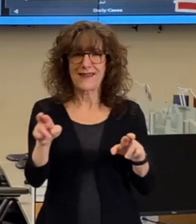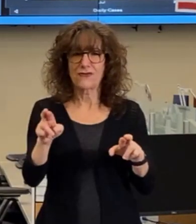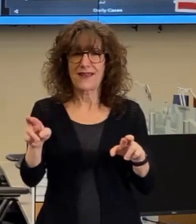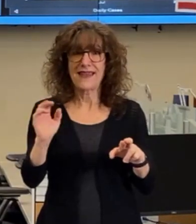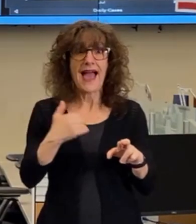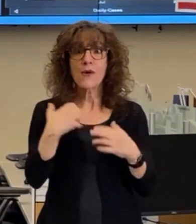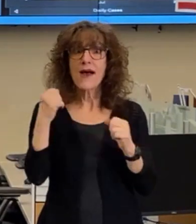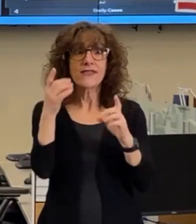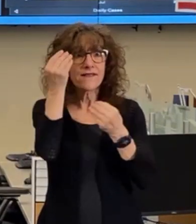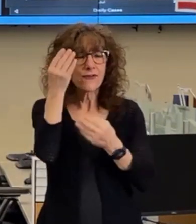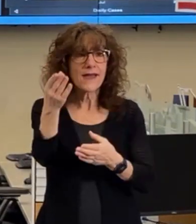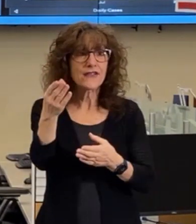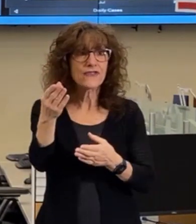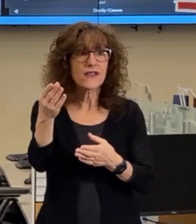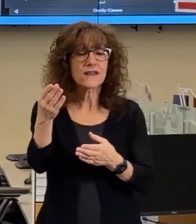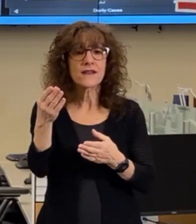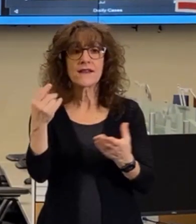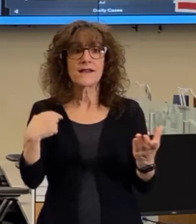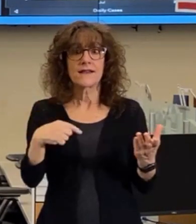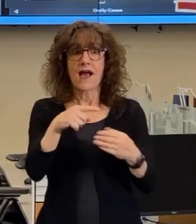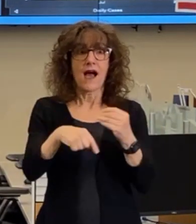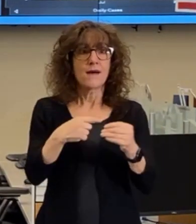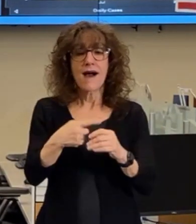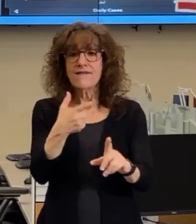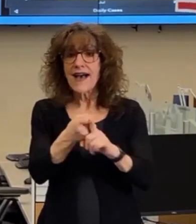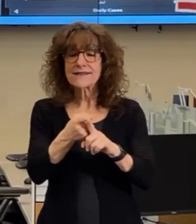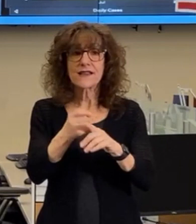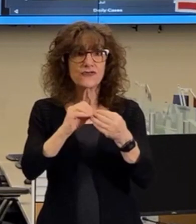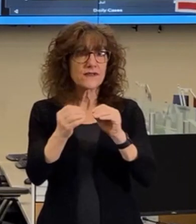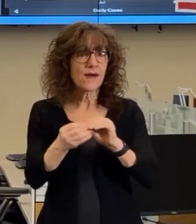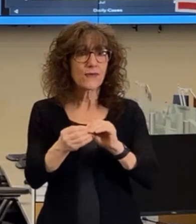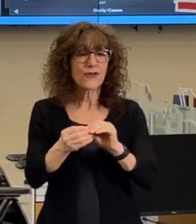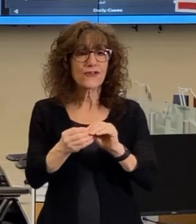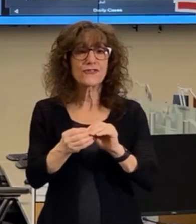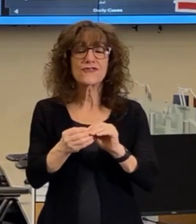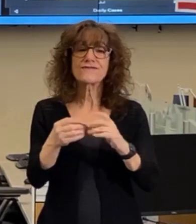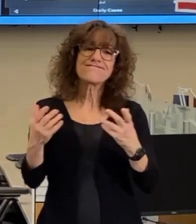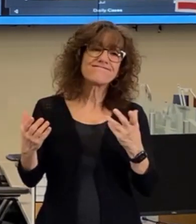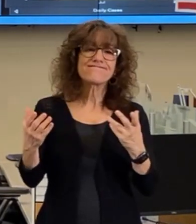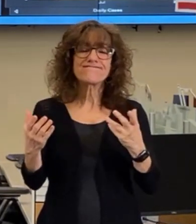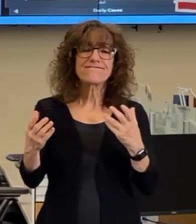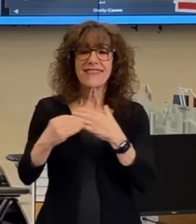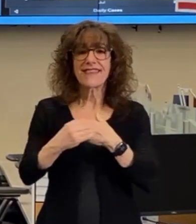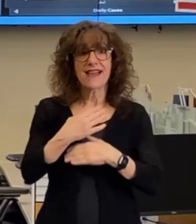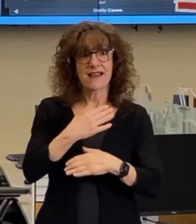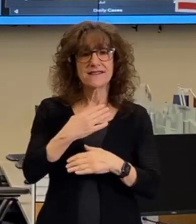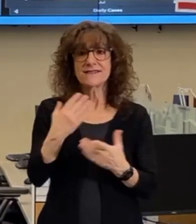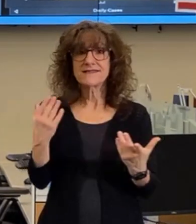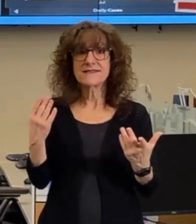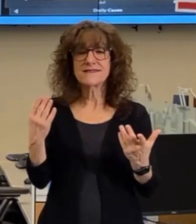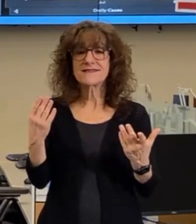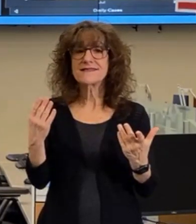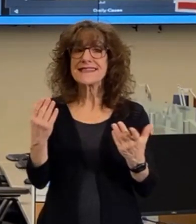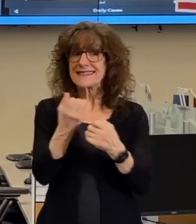health information, and information we're following regarding vaccination rates and such give us the guidance that I've received is that it